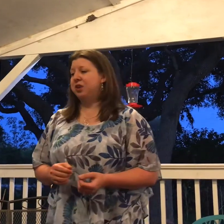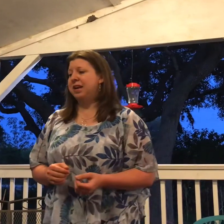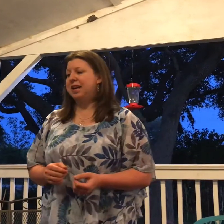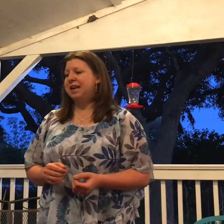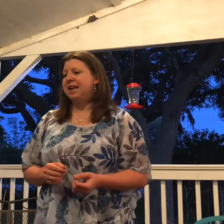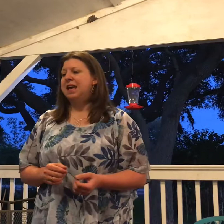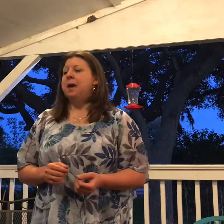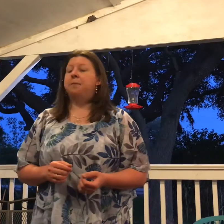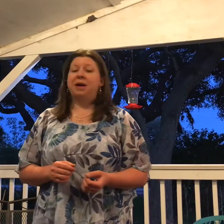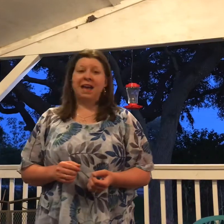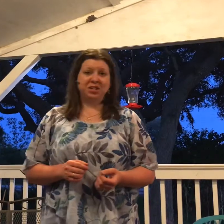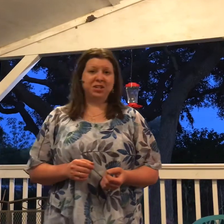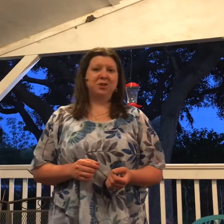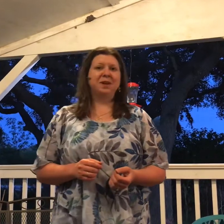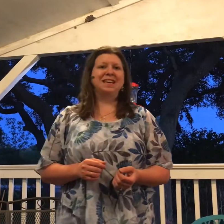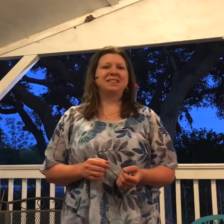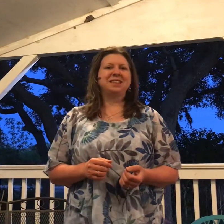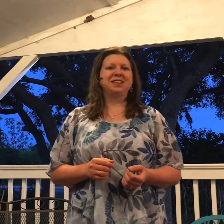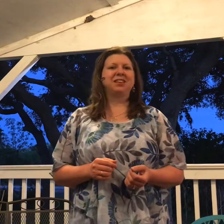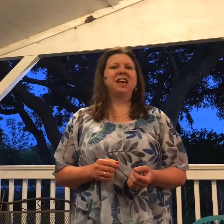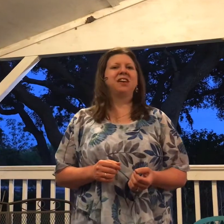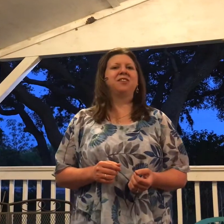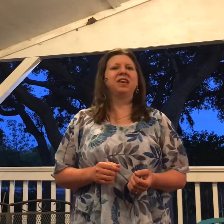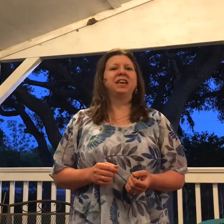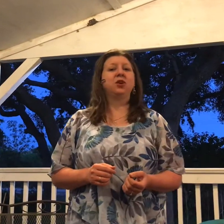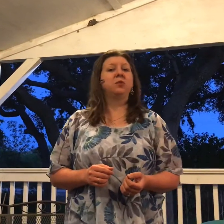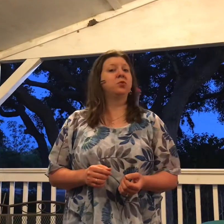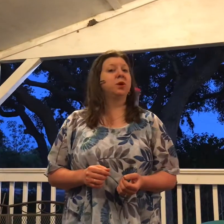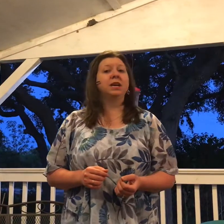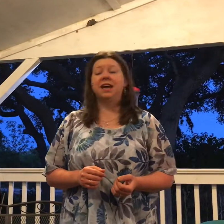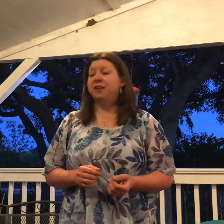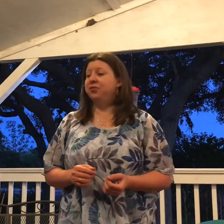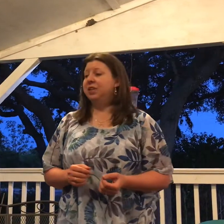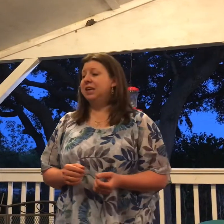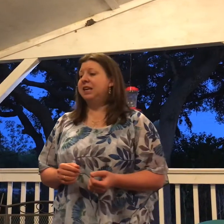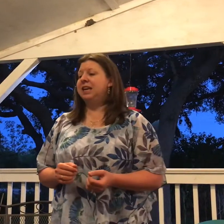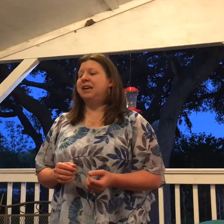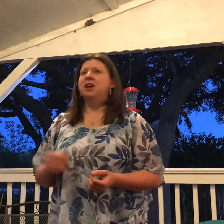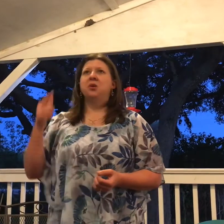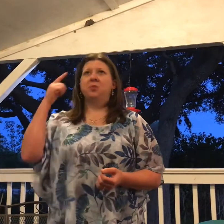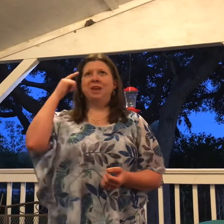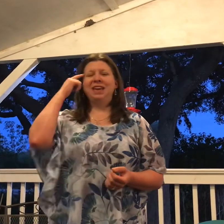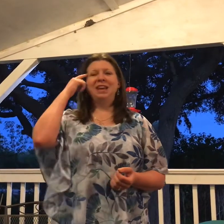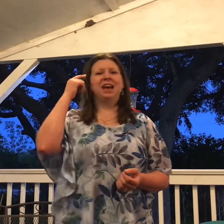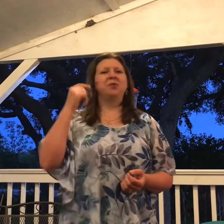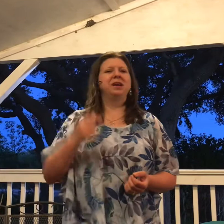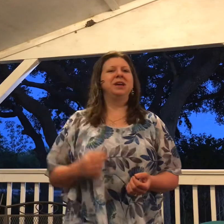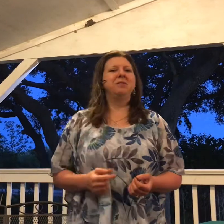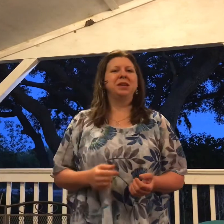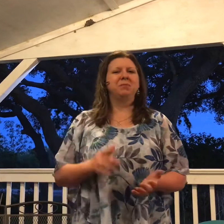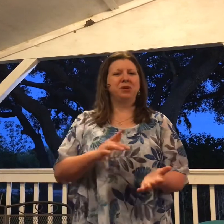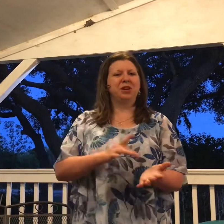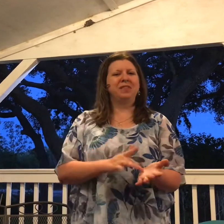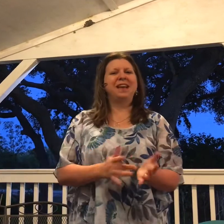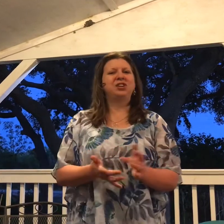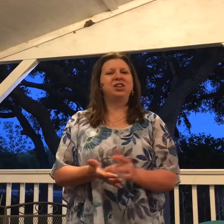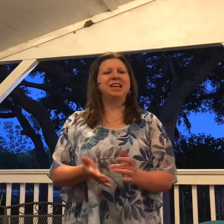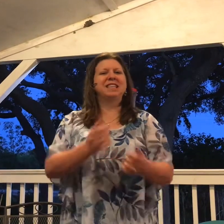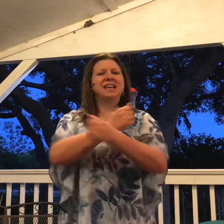stray. Back to his dear loving arms would I flee, when I remember that Jesus